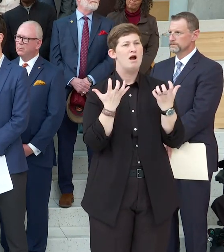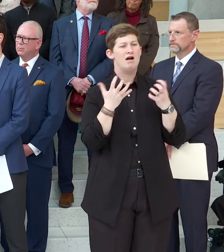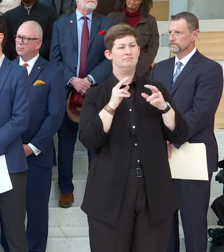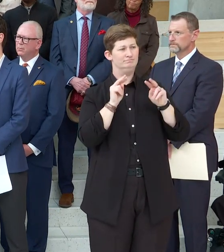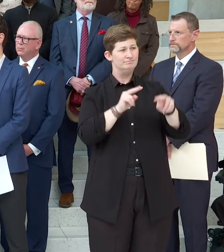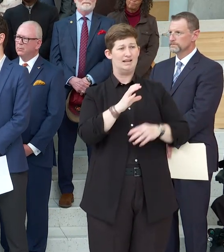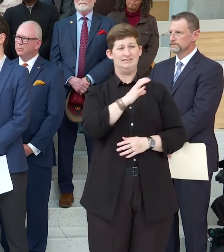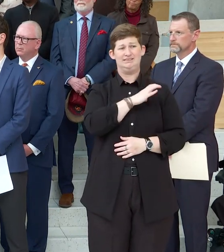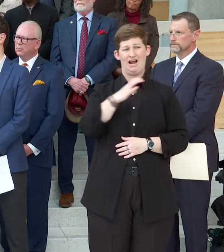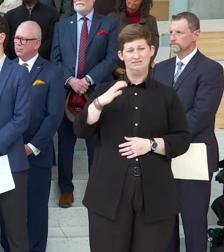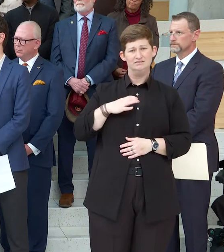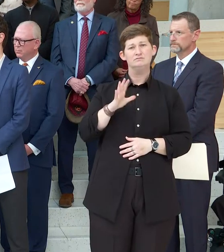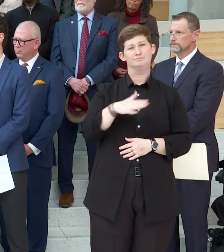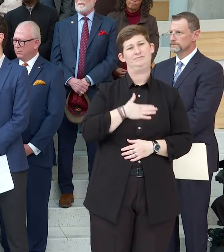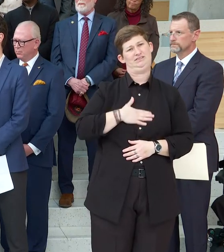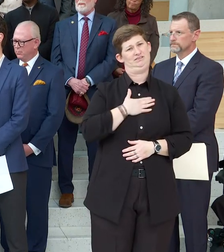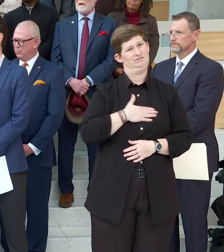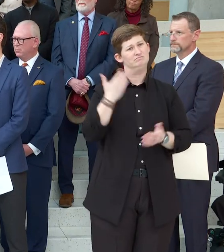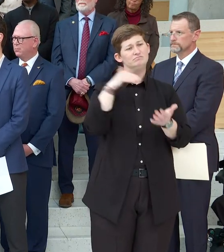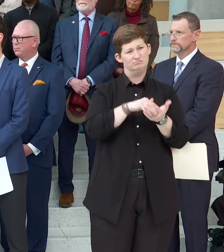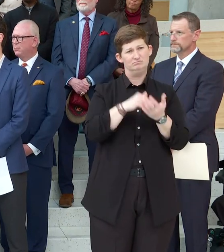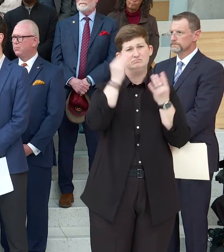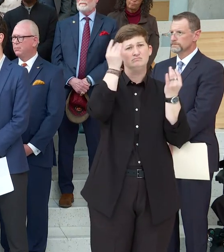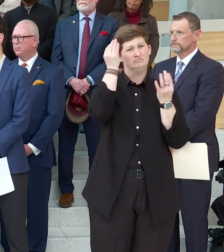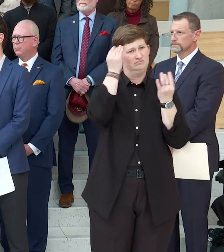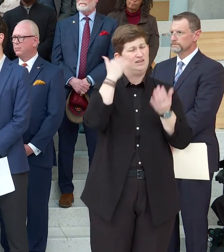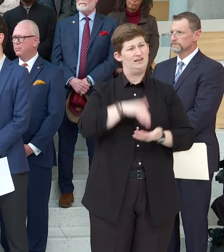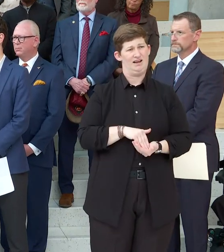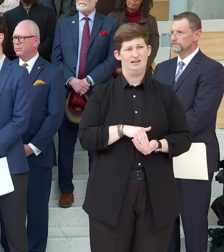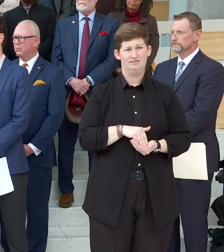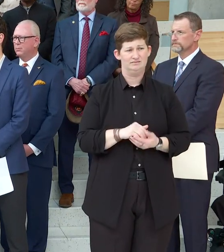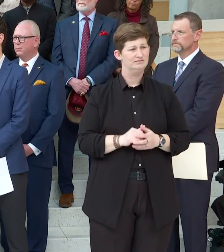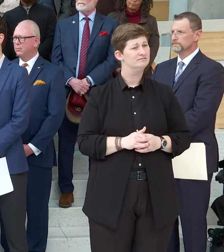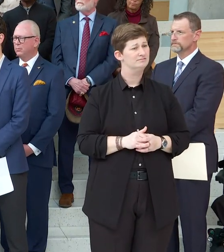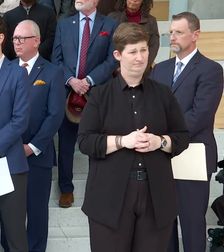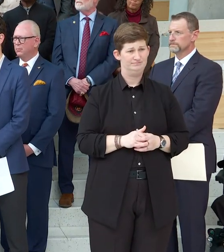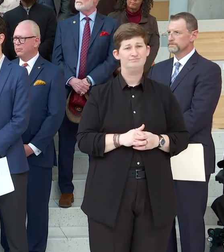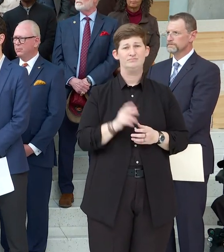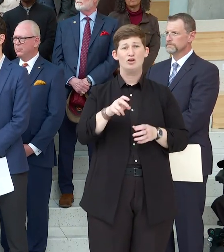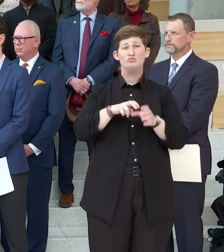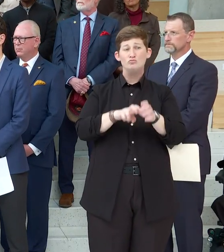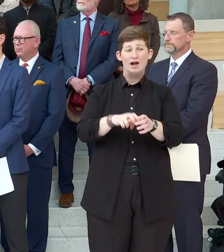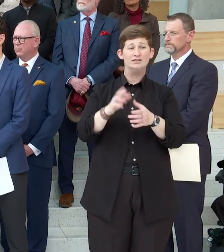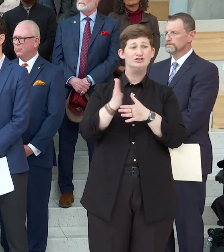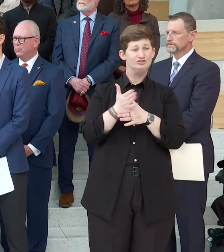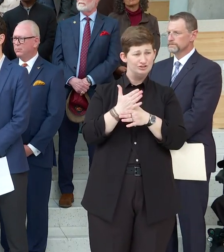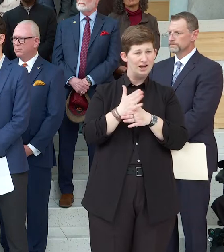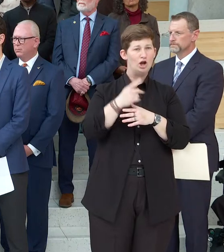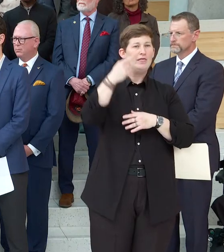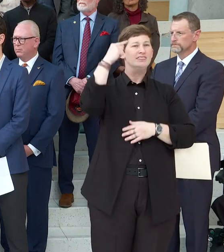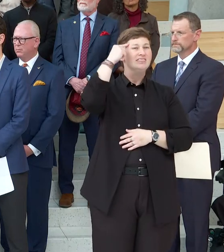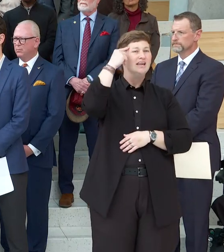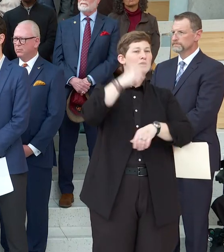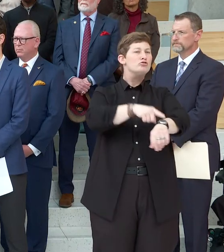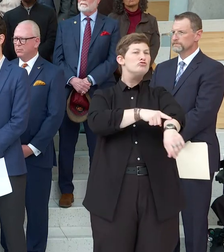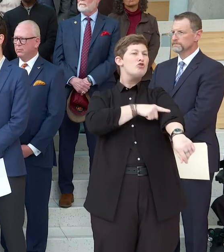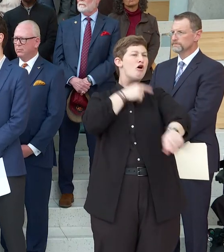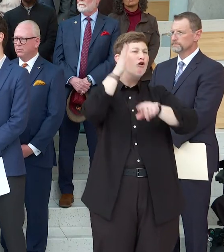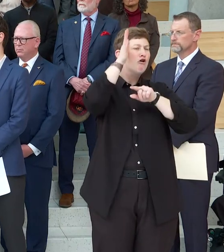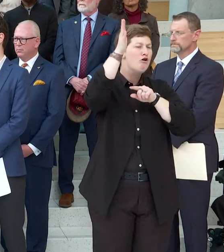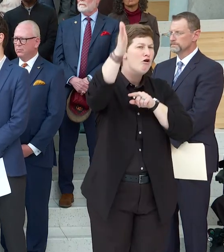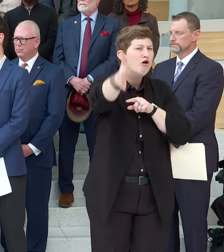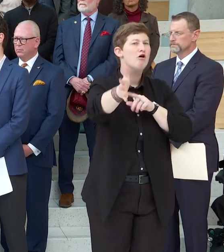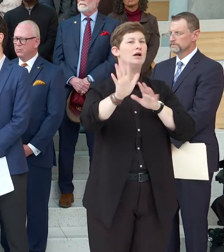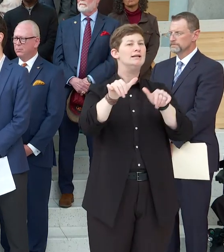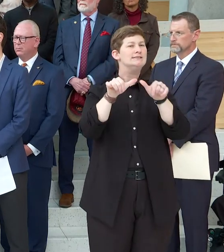motion. We support thinking about rideshare in a longer-term way. Let's think about it in a sustainable way, and let's use